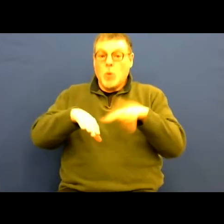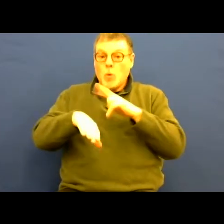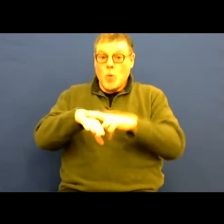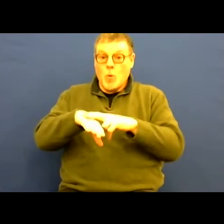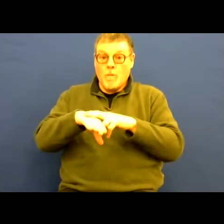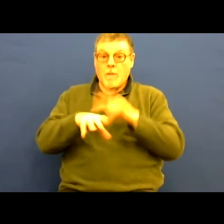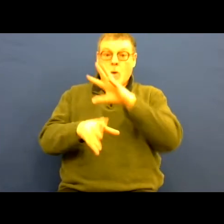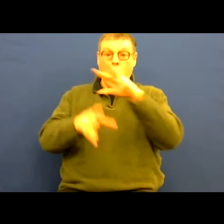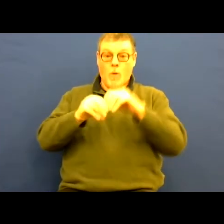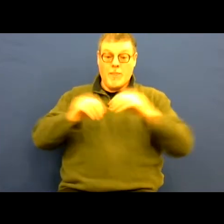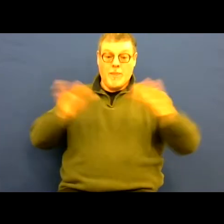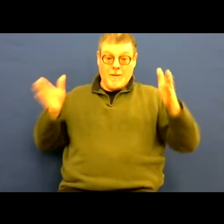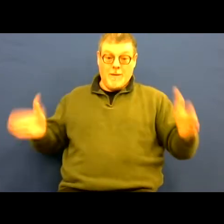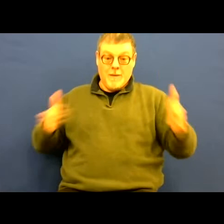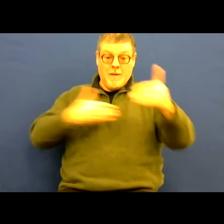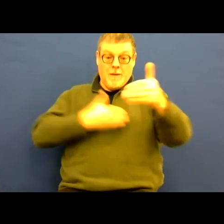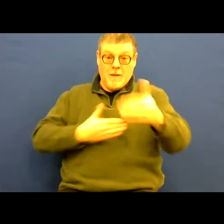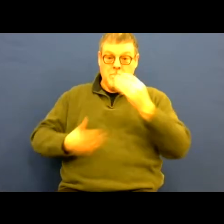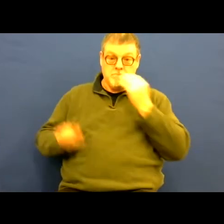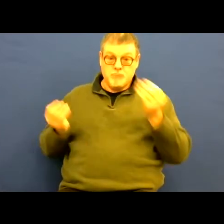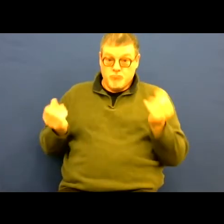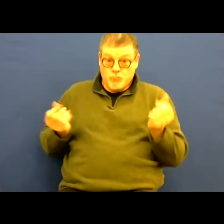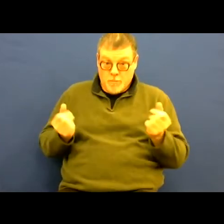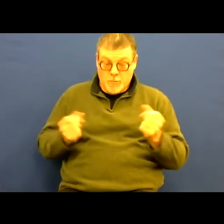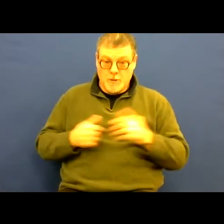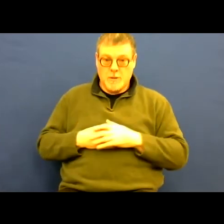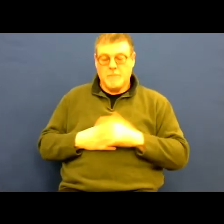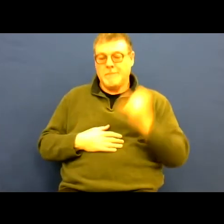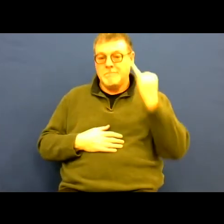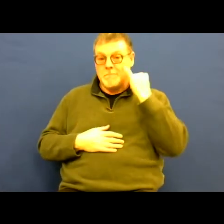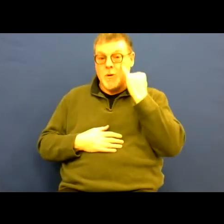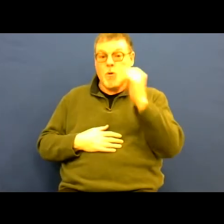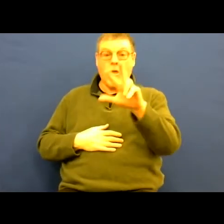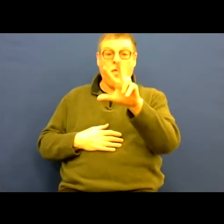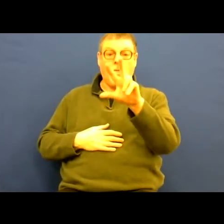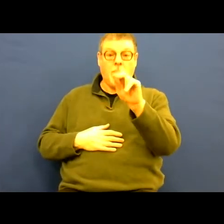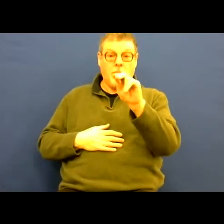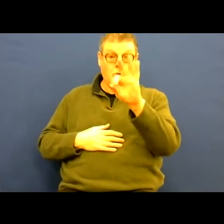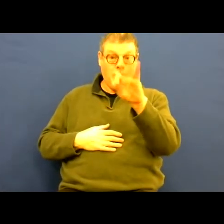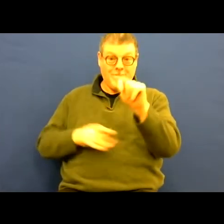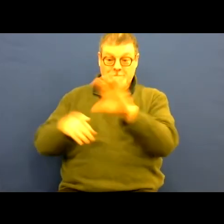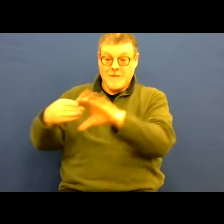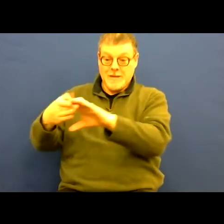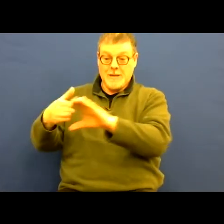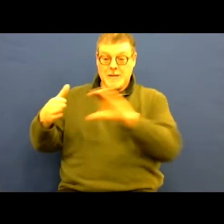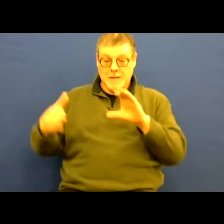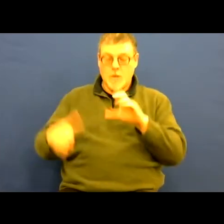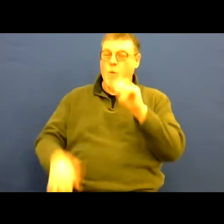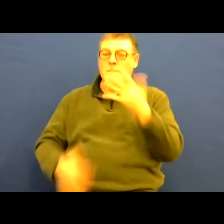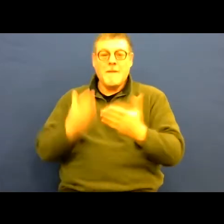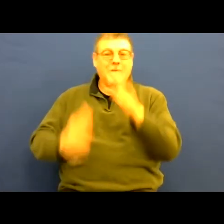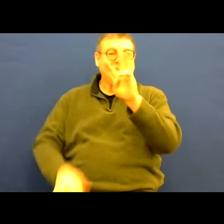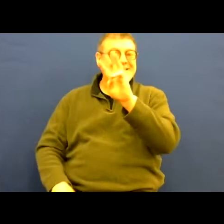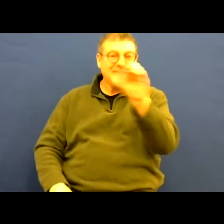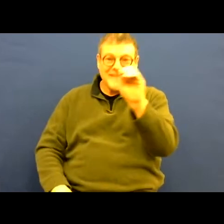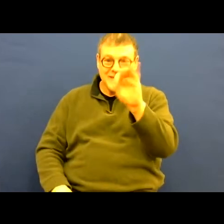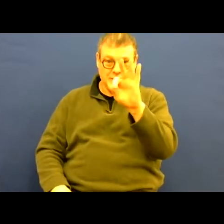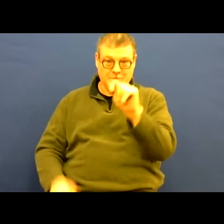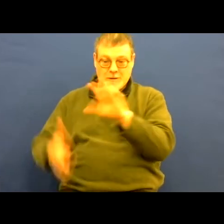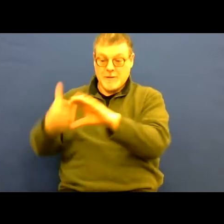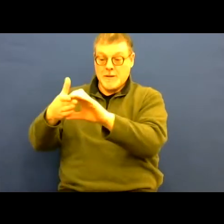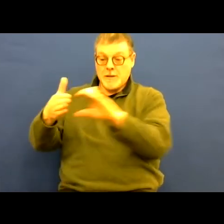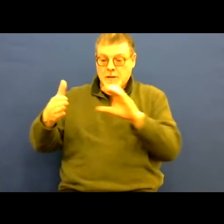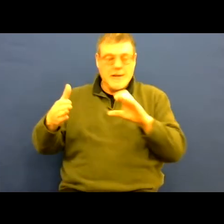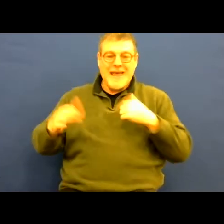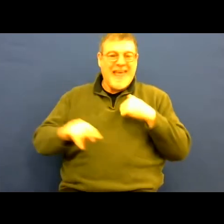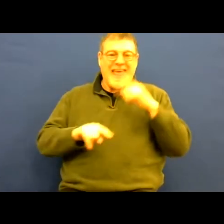within a major parcel, I have let's say a 30-foot setback from the road or 60-foot setback from the road. I can't create